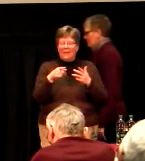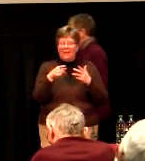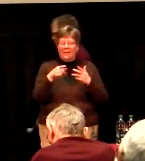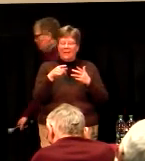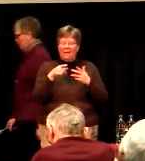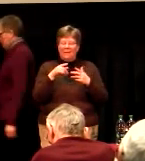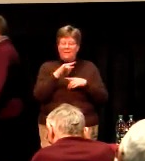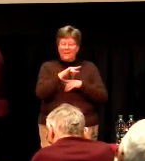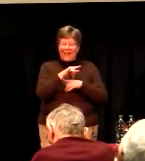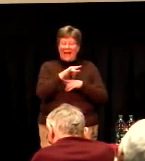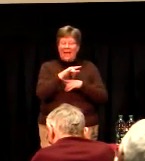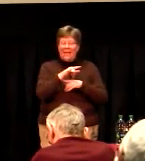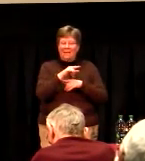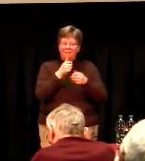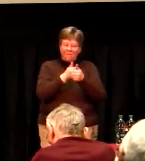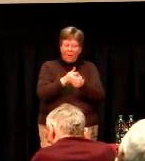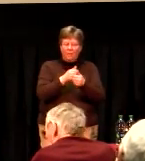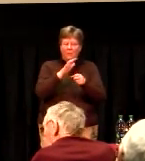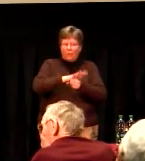we